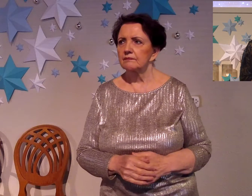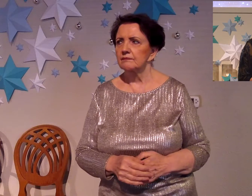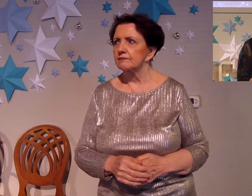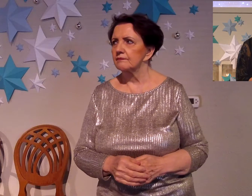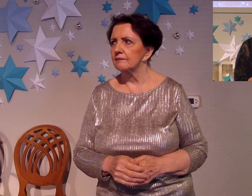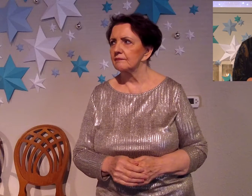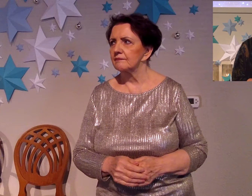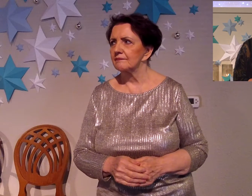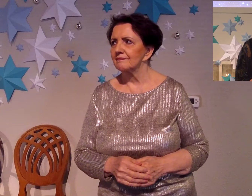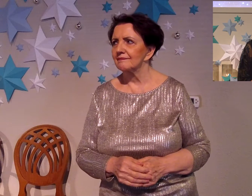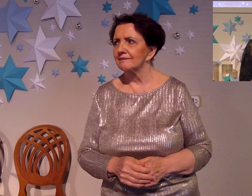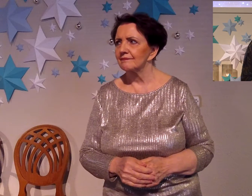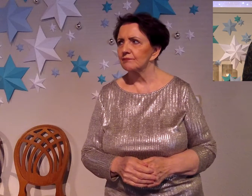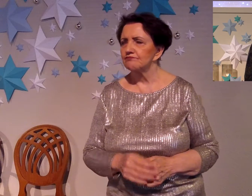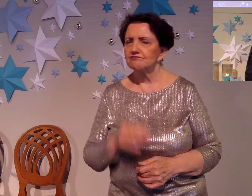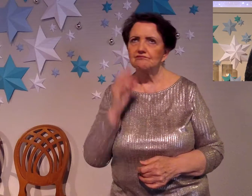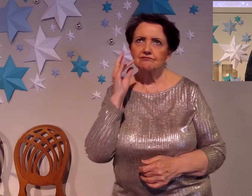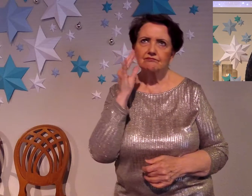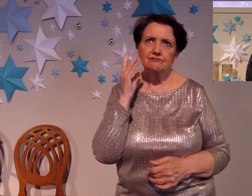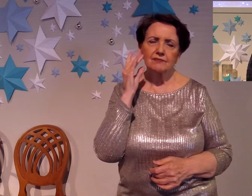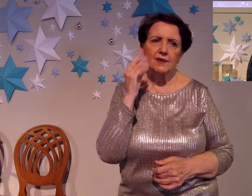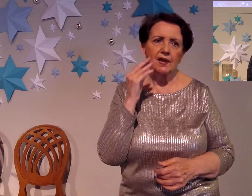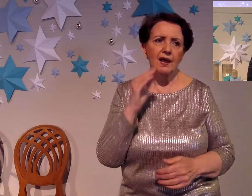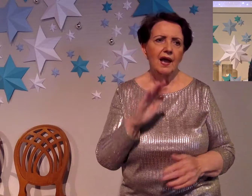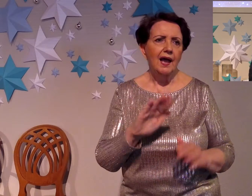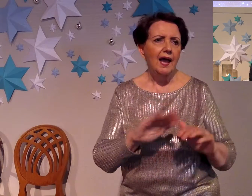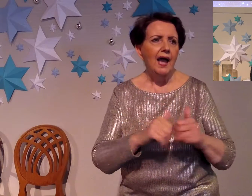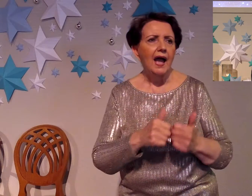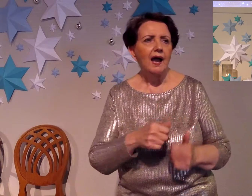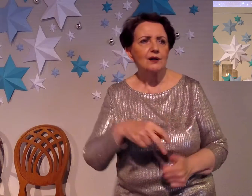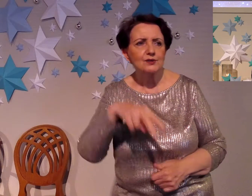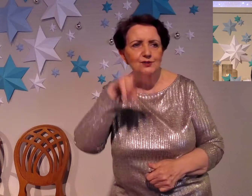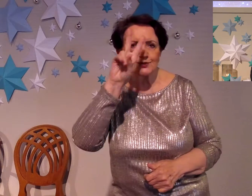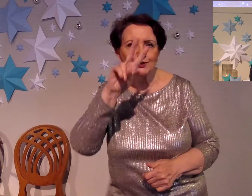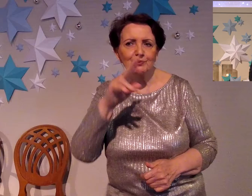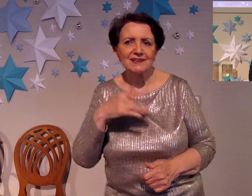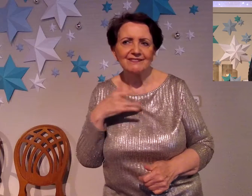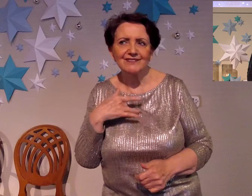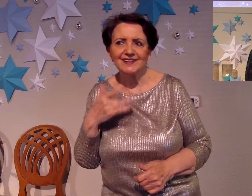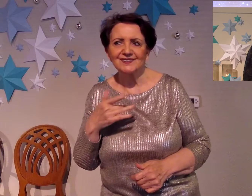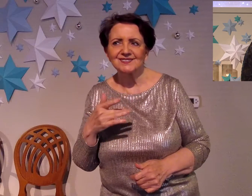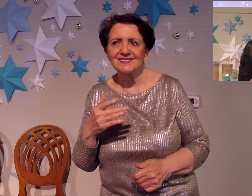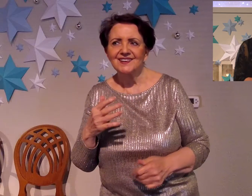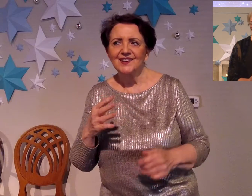what shall we say? Should we just say how stupid it feels to let the gates down?